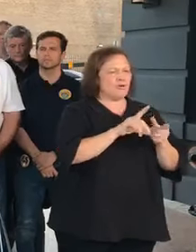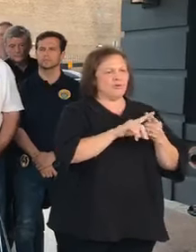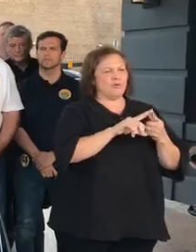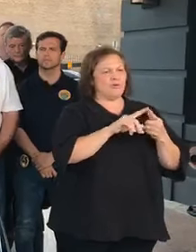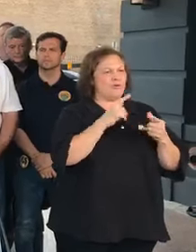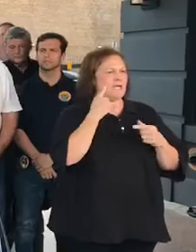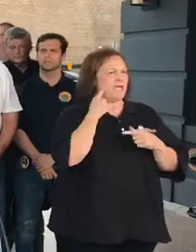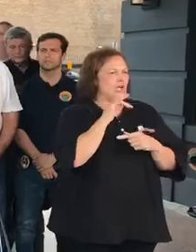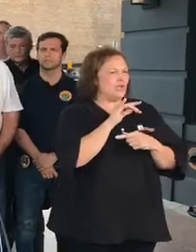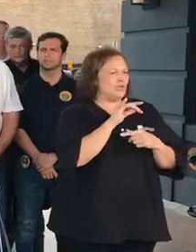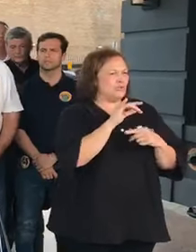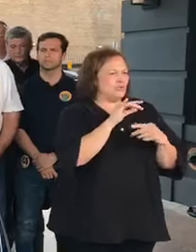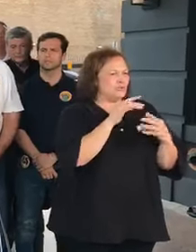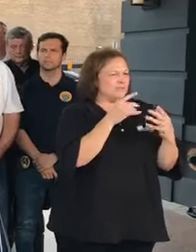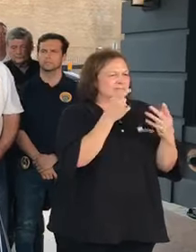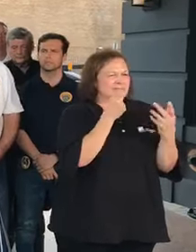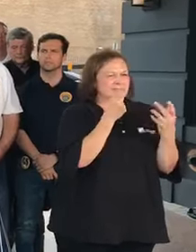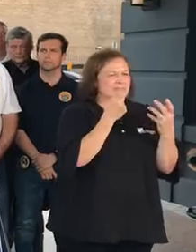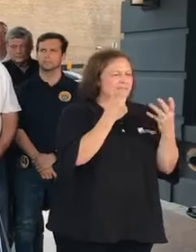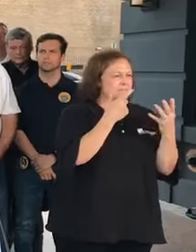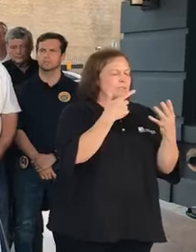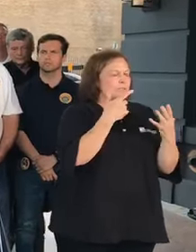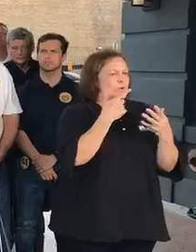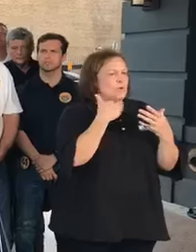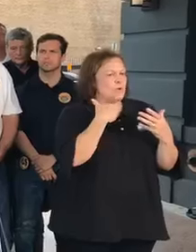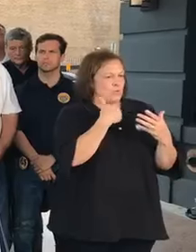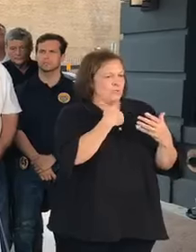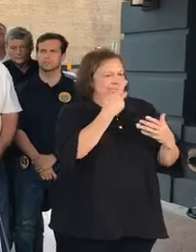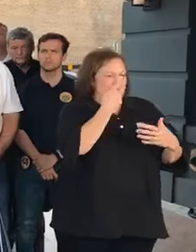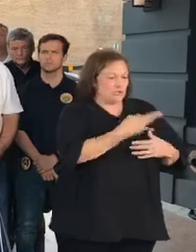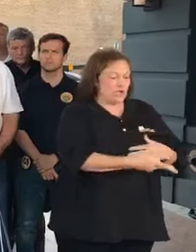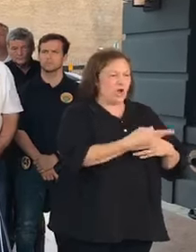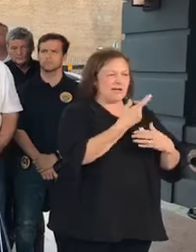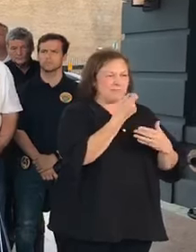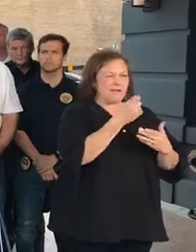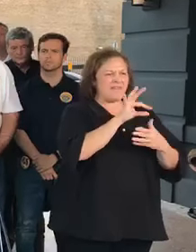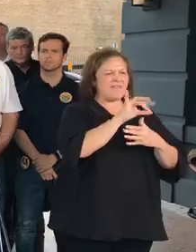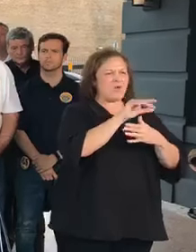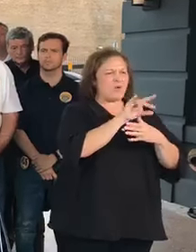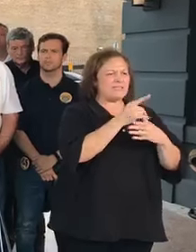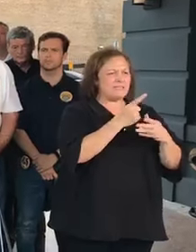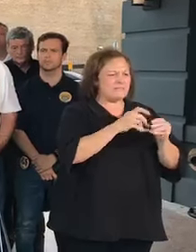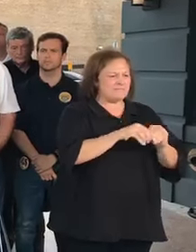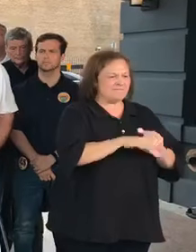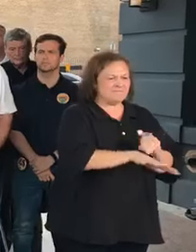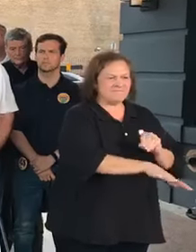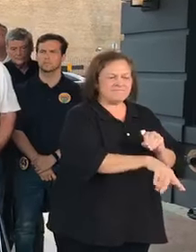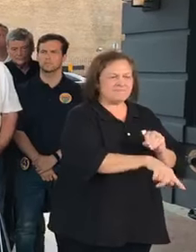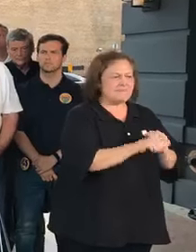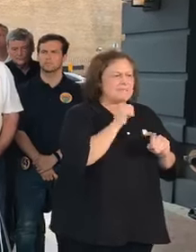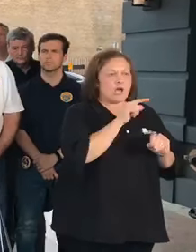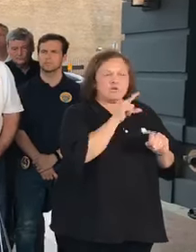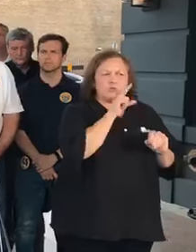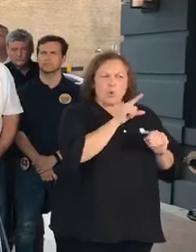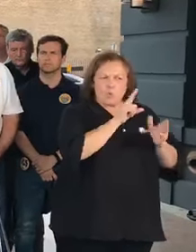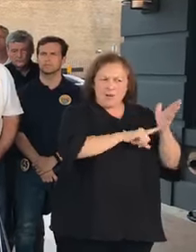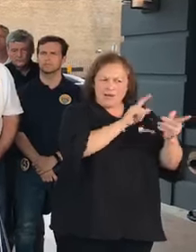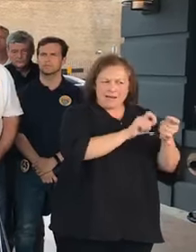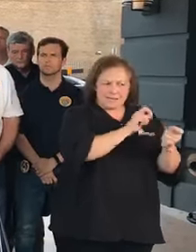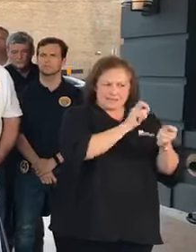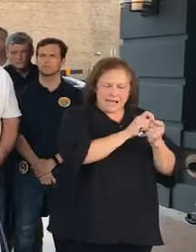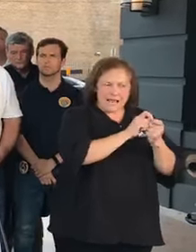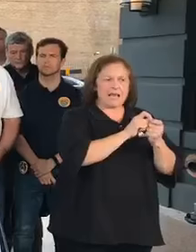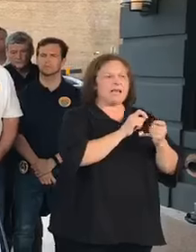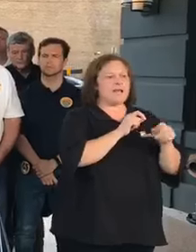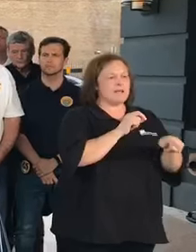They did see some fluid. We've collected a sample of that and they've sent it to a lab for testing. We're not sure what it is, but we're